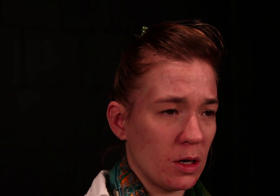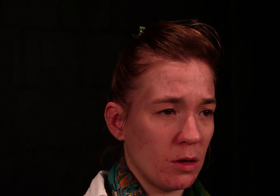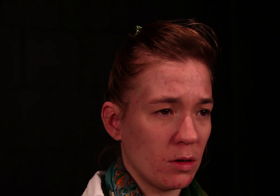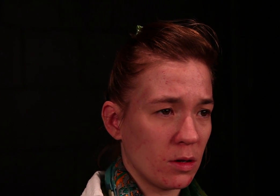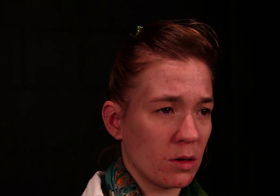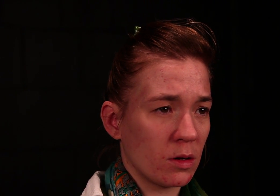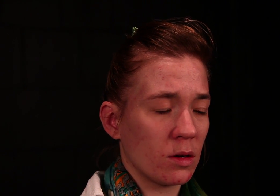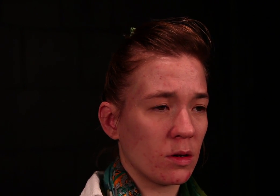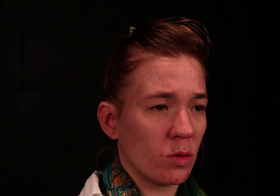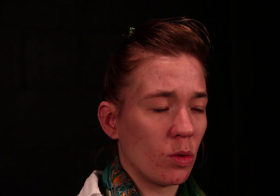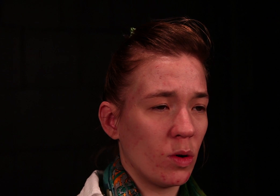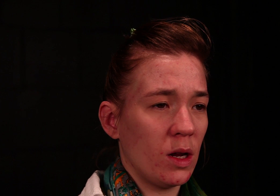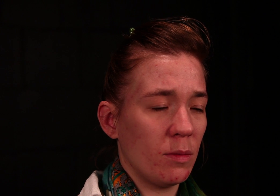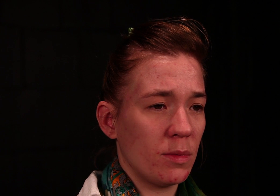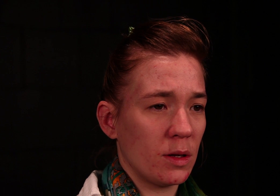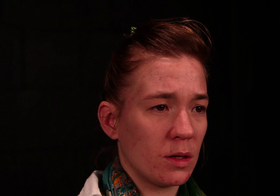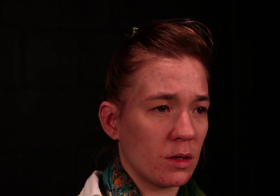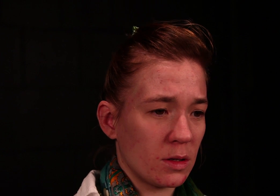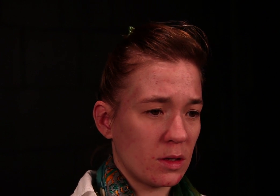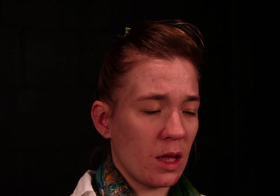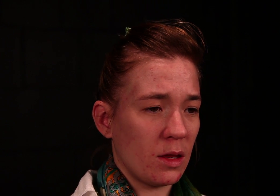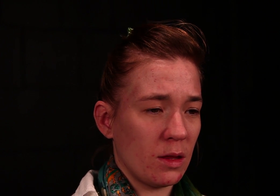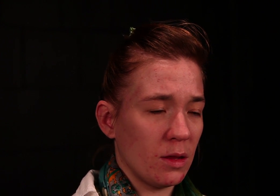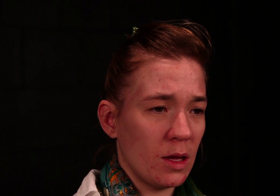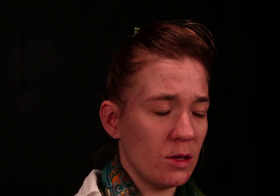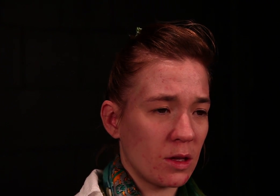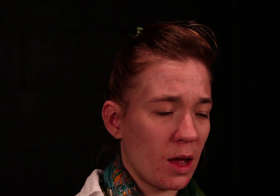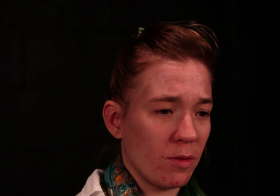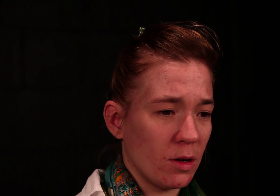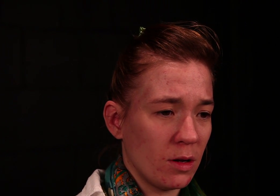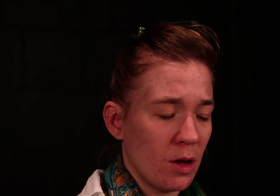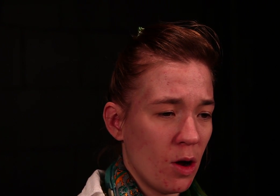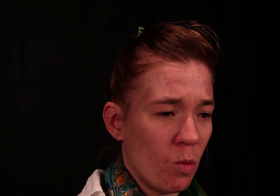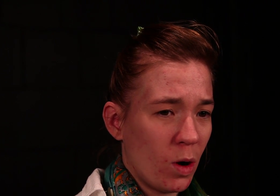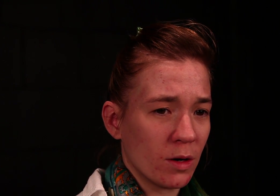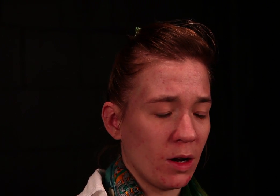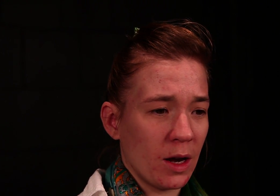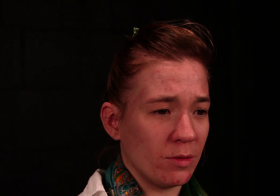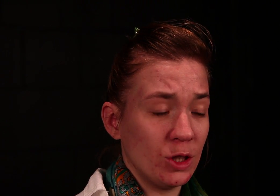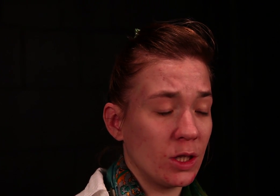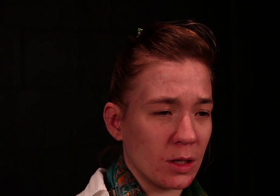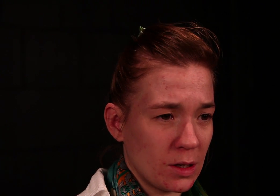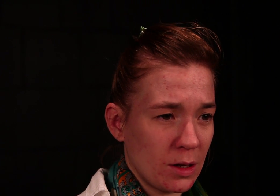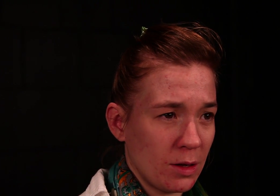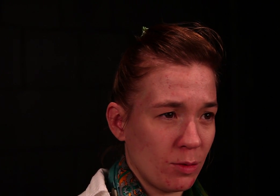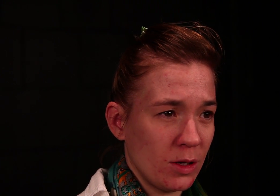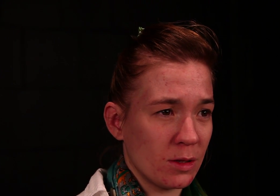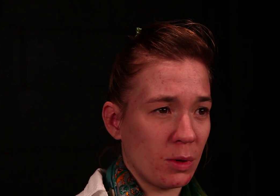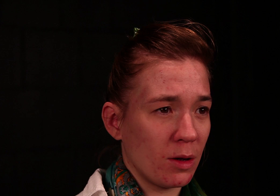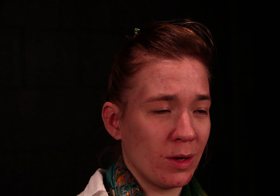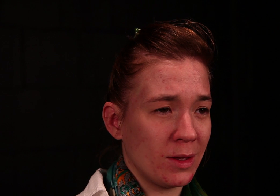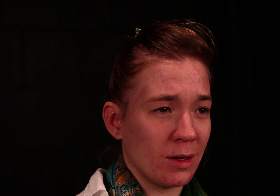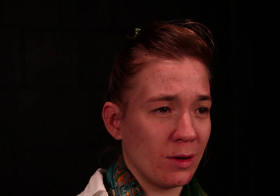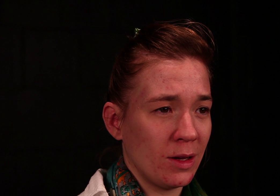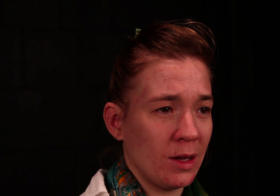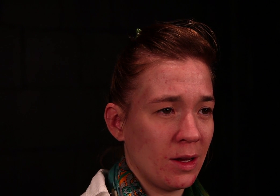know, growing up, because they used to have a wonderland of junk we used to play with.